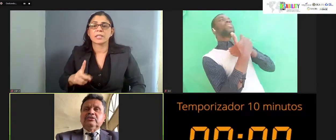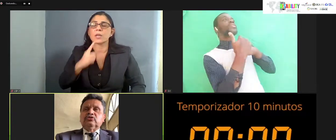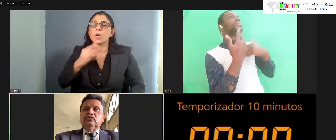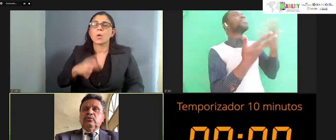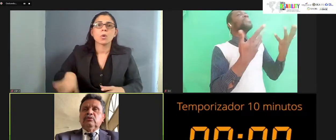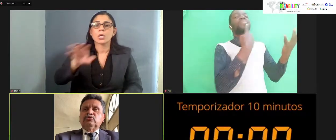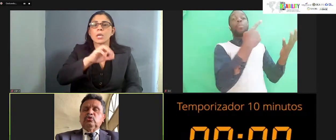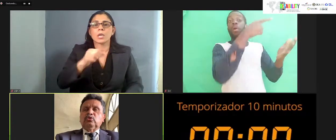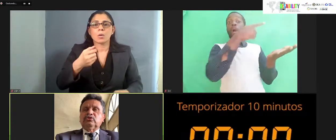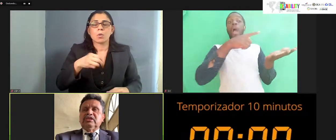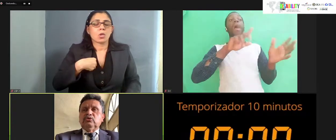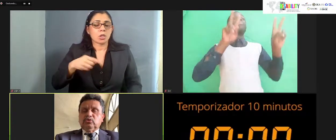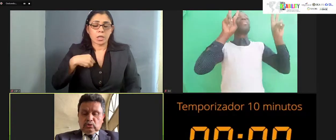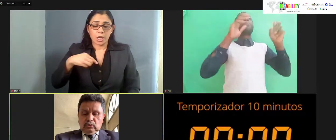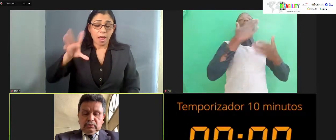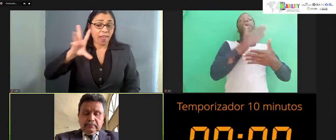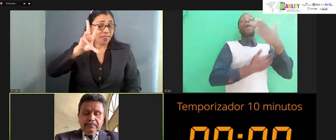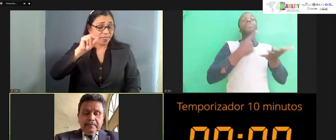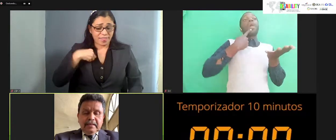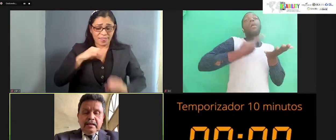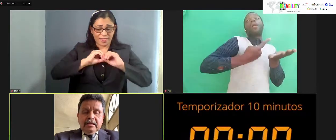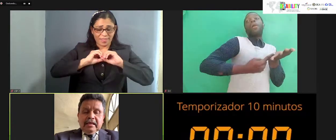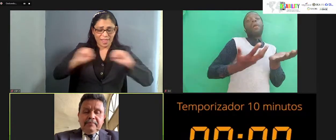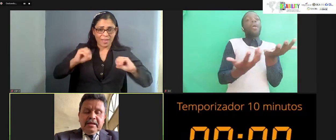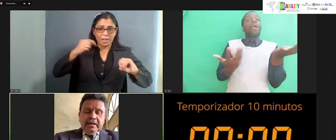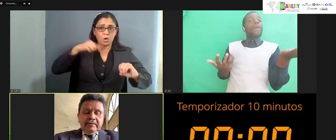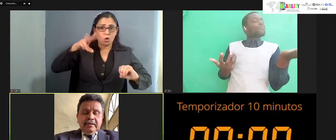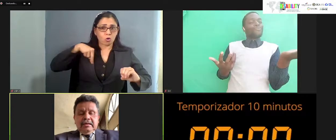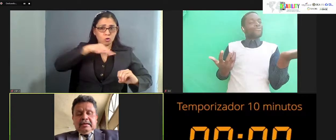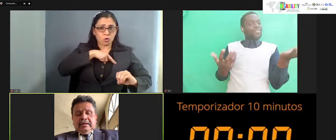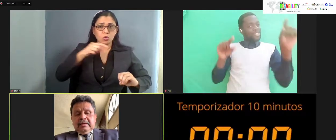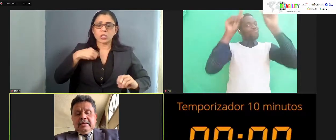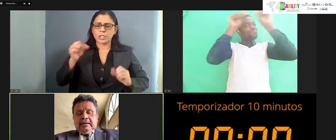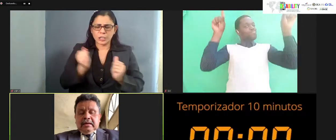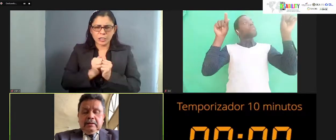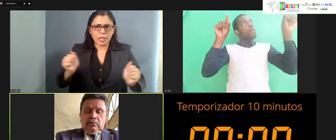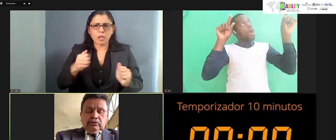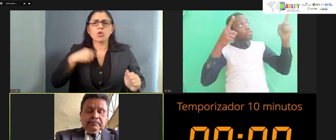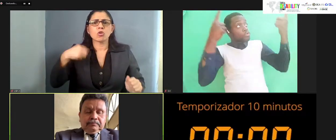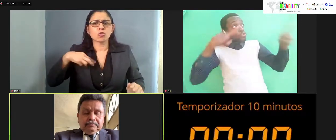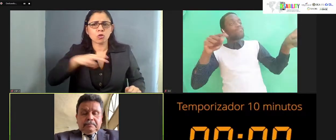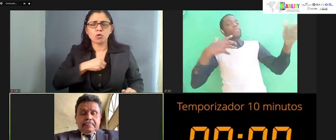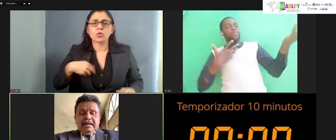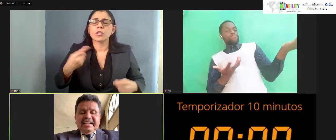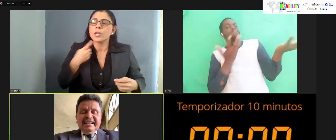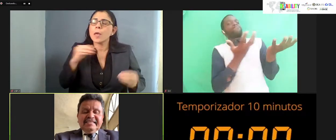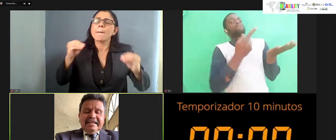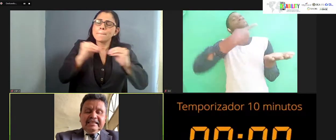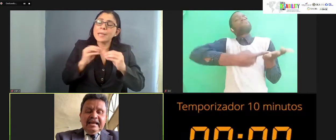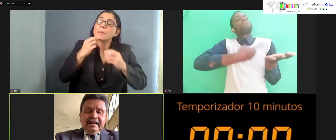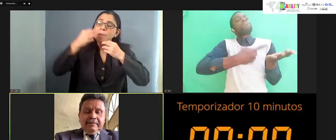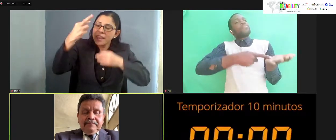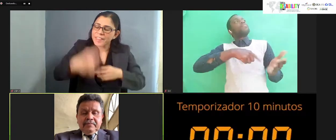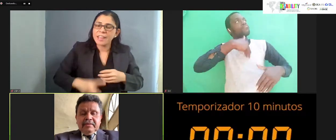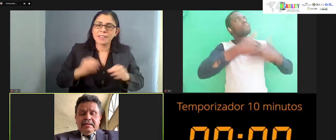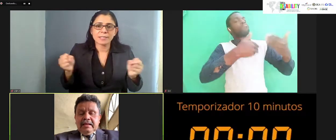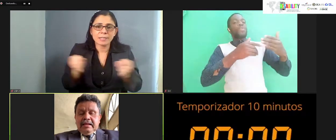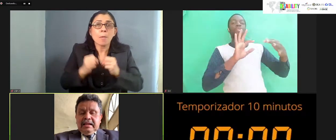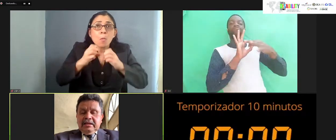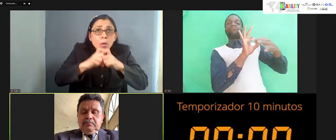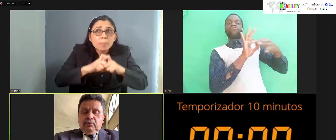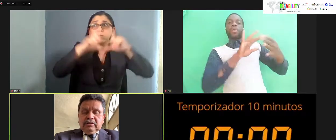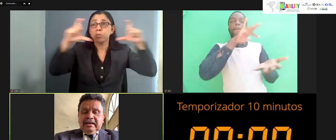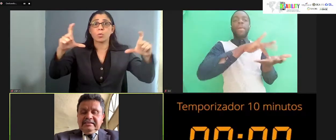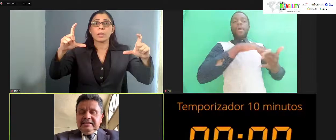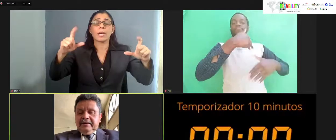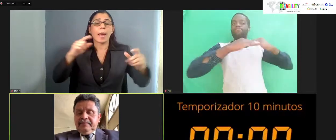we can work on the slogan of nothing about us without us so